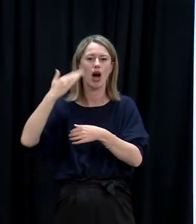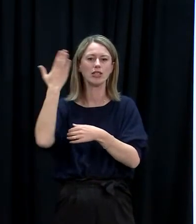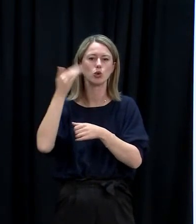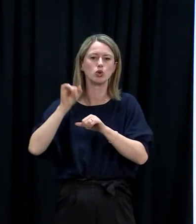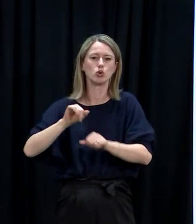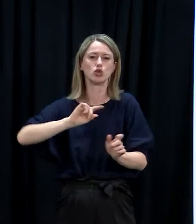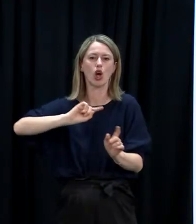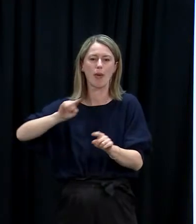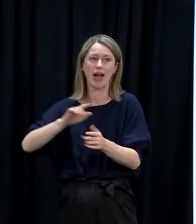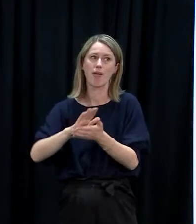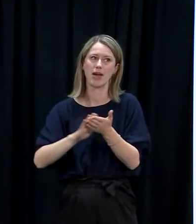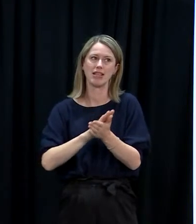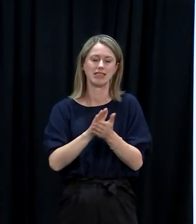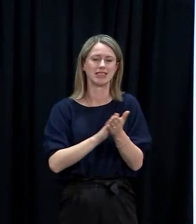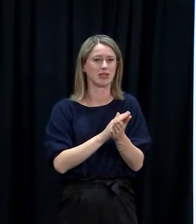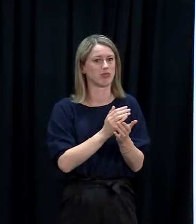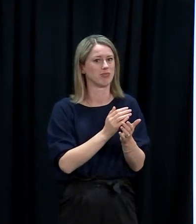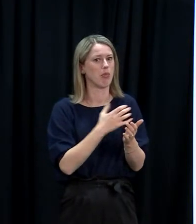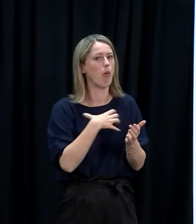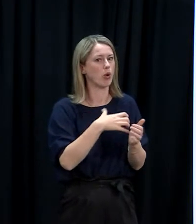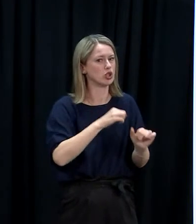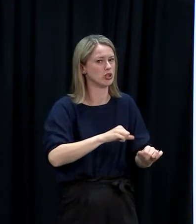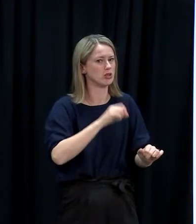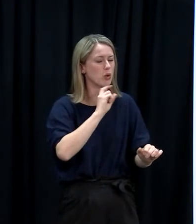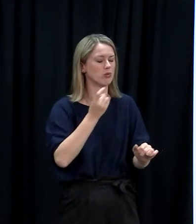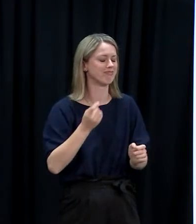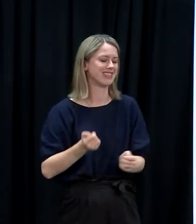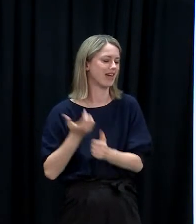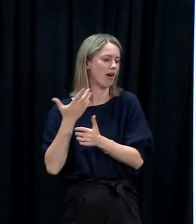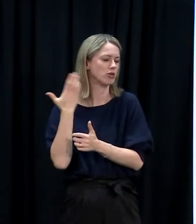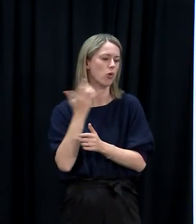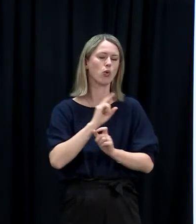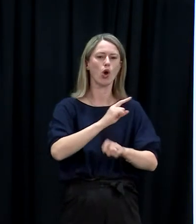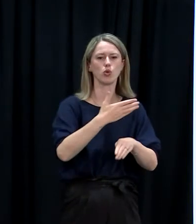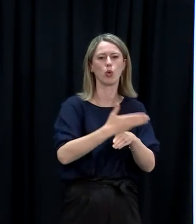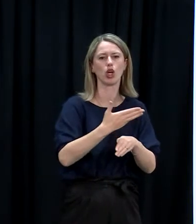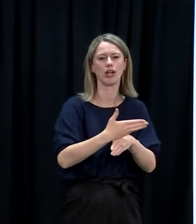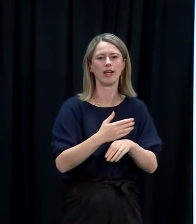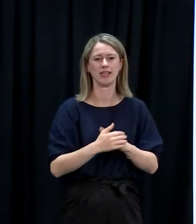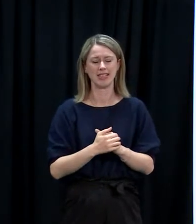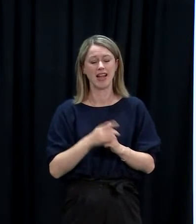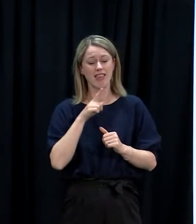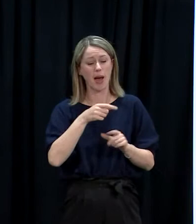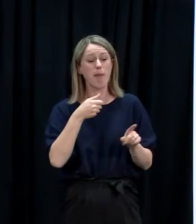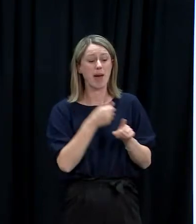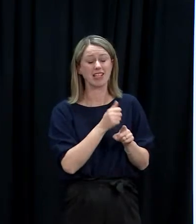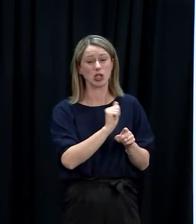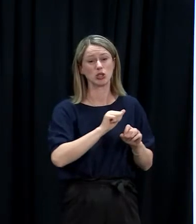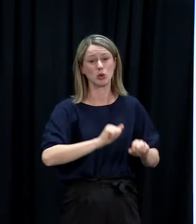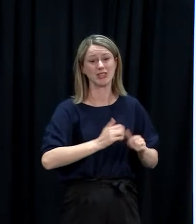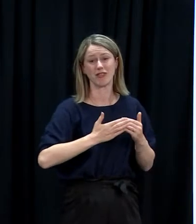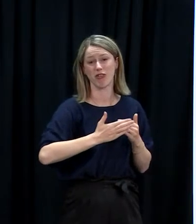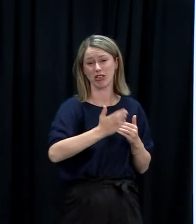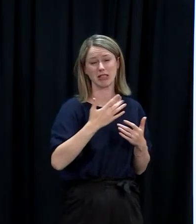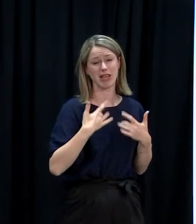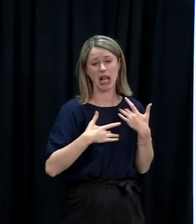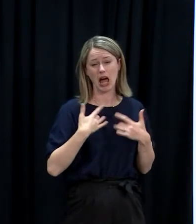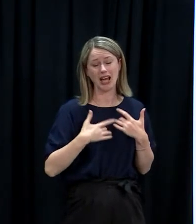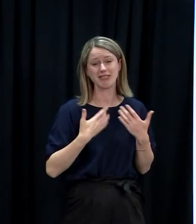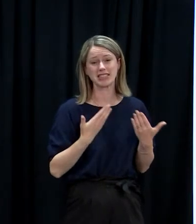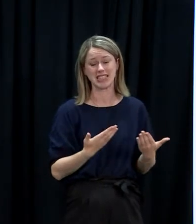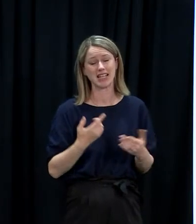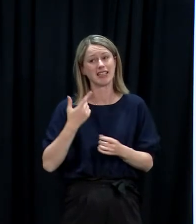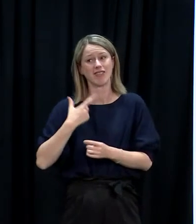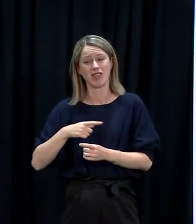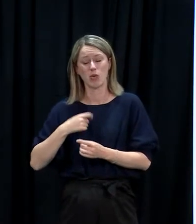more students there will be in that category, and that has a significant flow-on effect for those students for the rest of their lives. So that